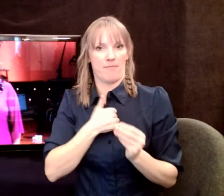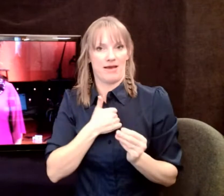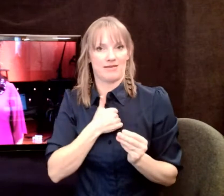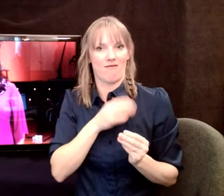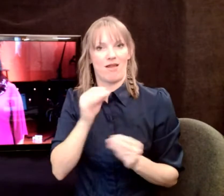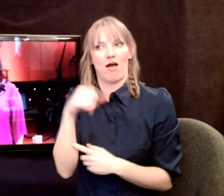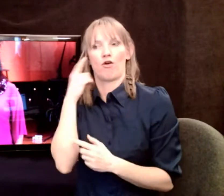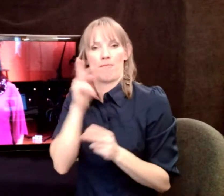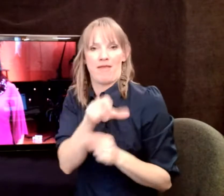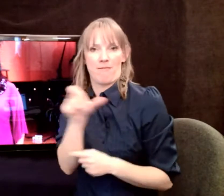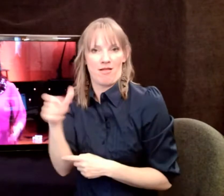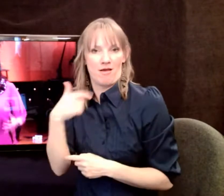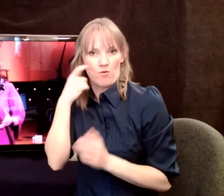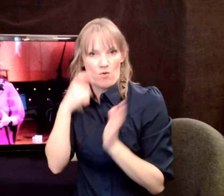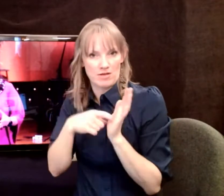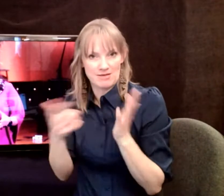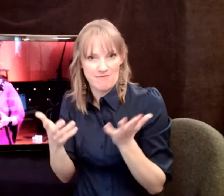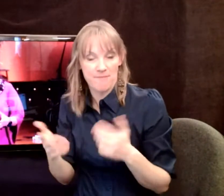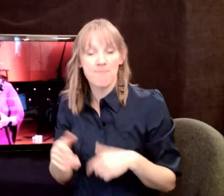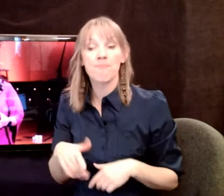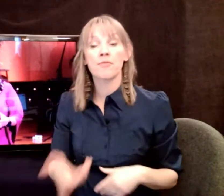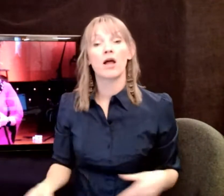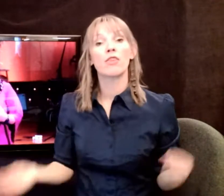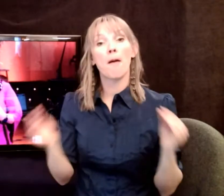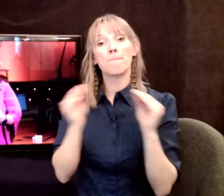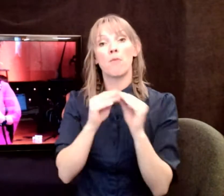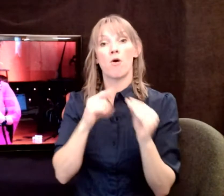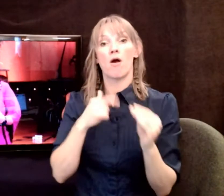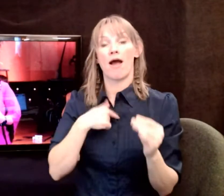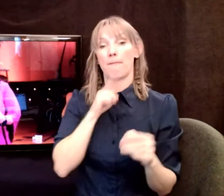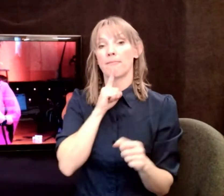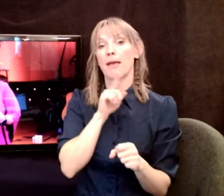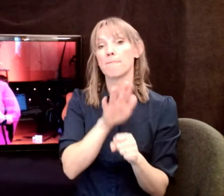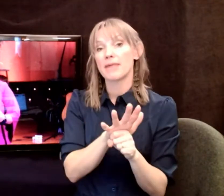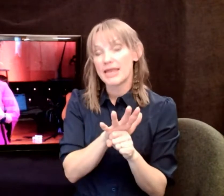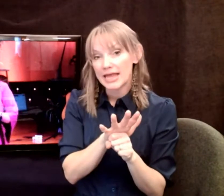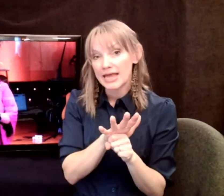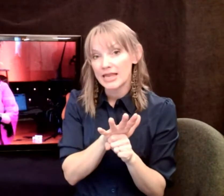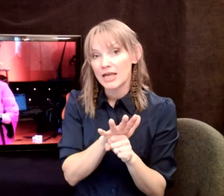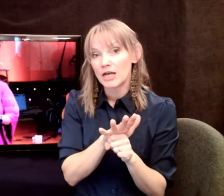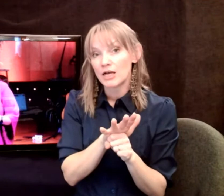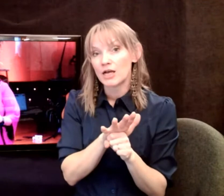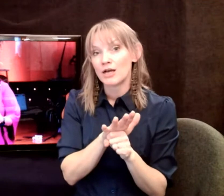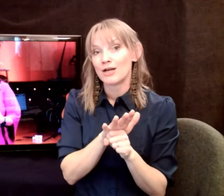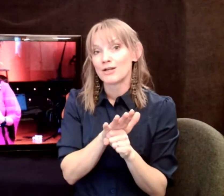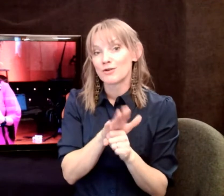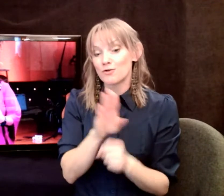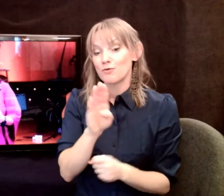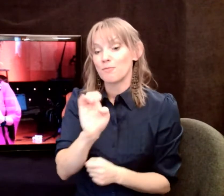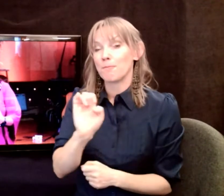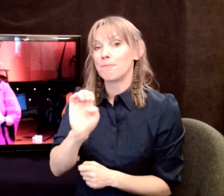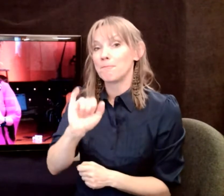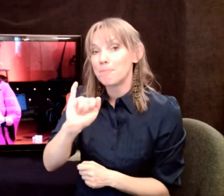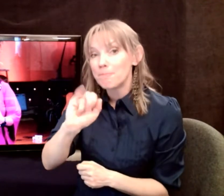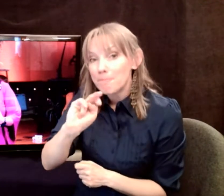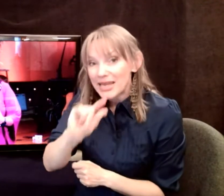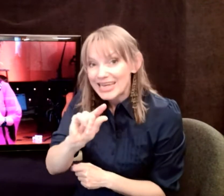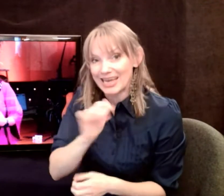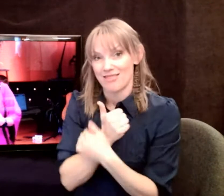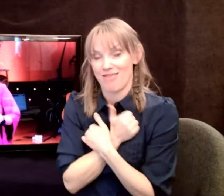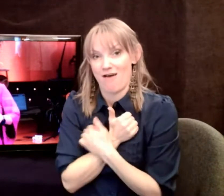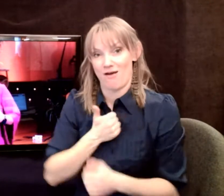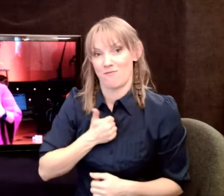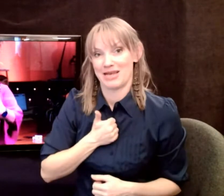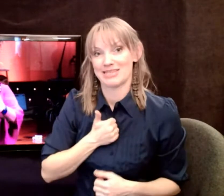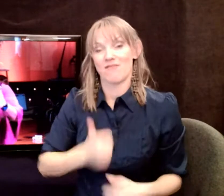people. The more that I am committed to being this love of myself and living